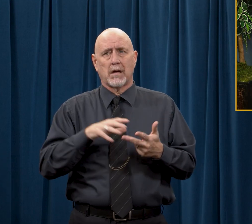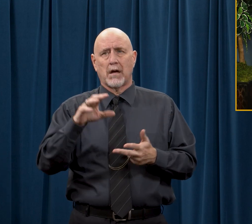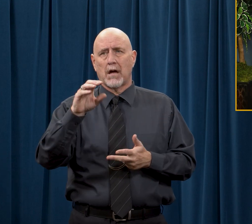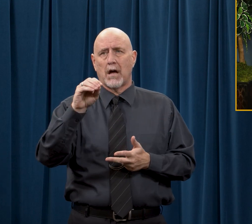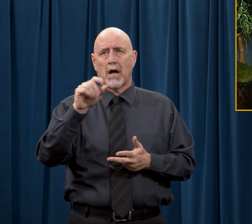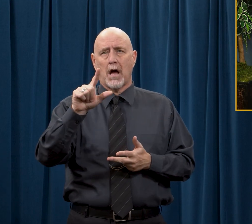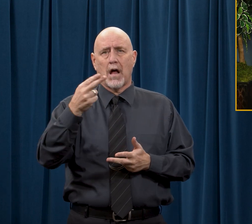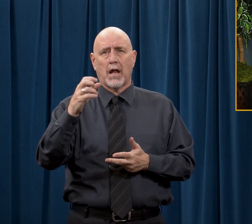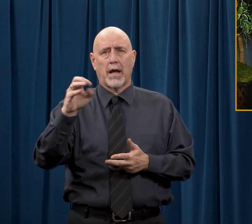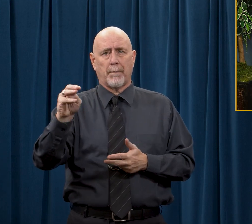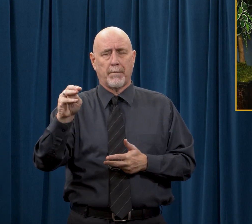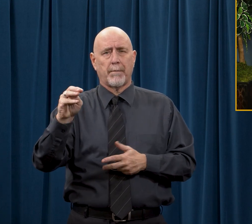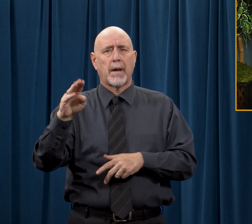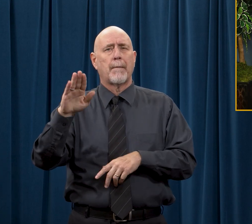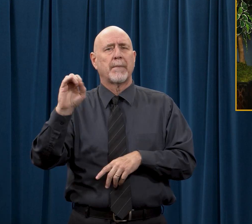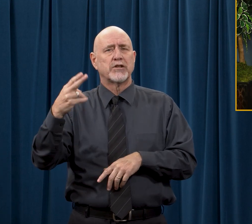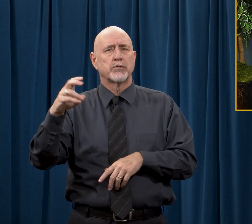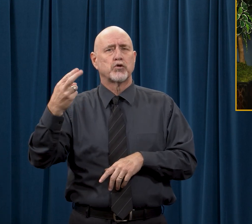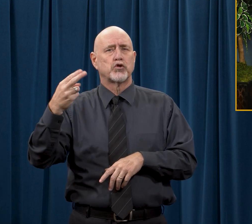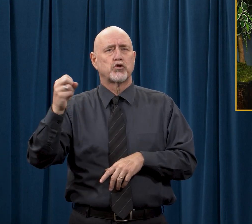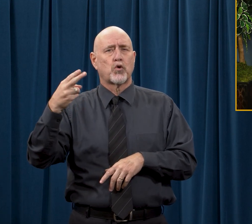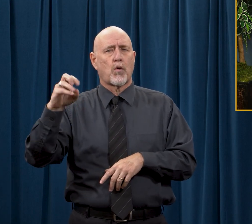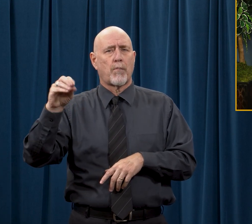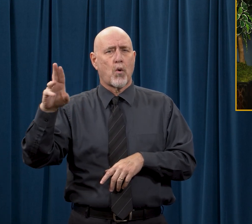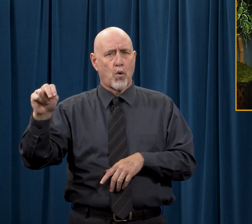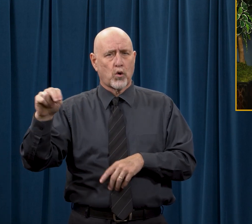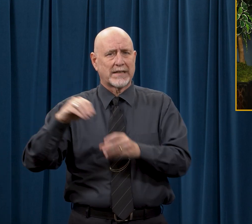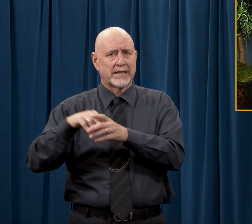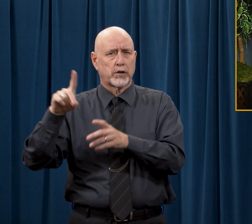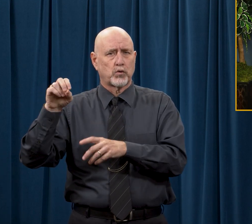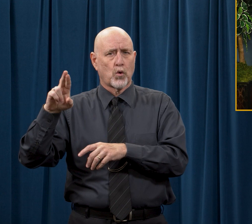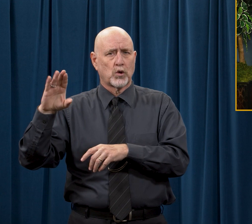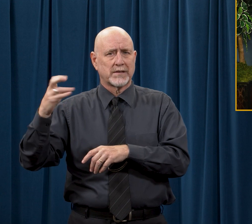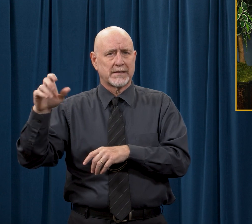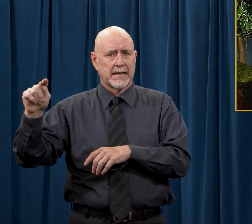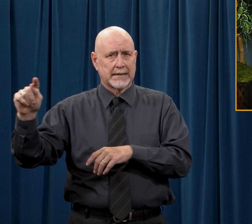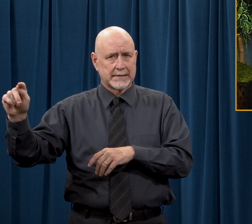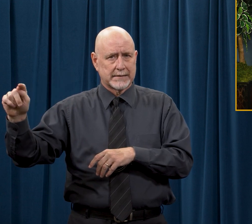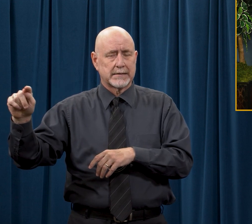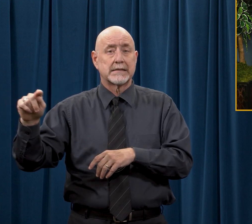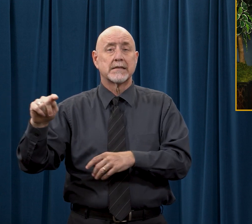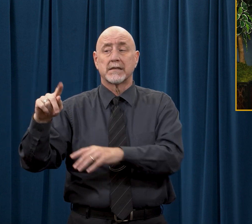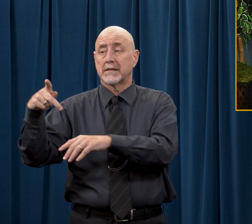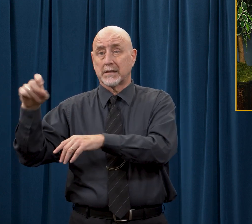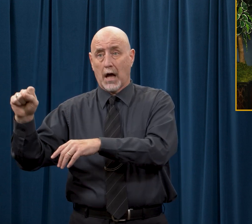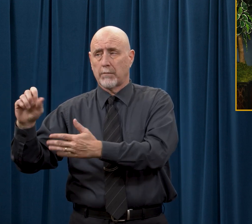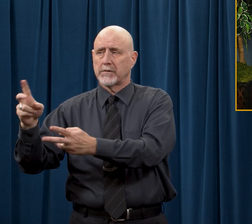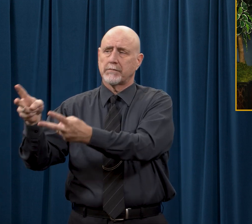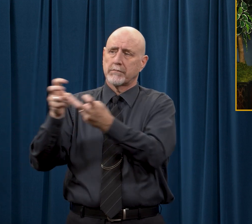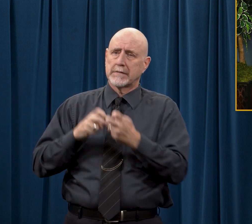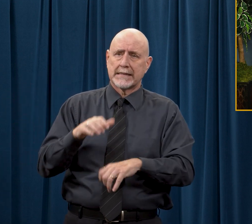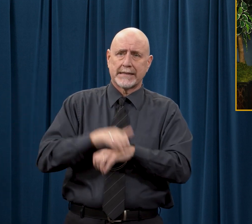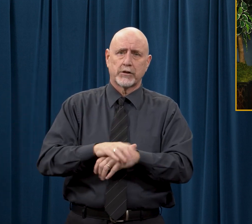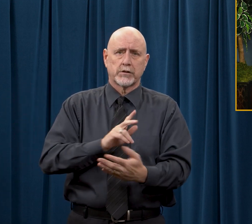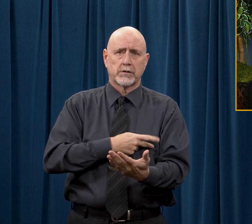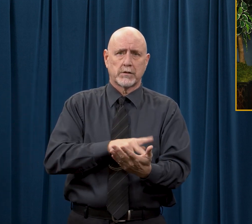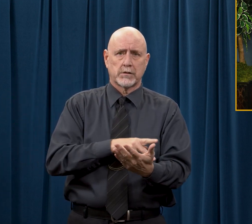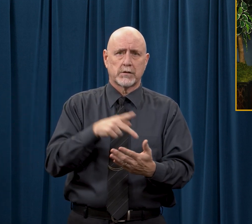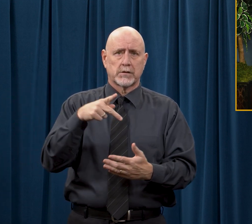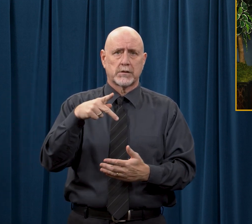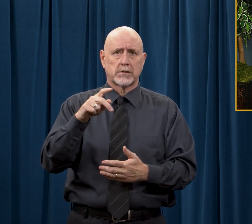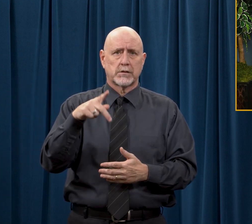Another man by the name of Aldhelm, the Bishop of Sherborne in Dorset, translated the Psalms into English